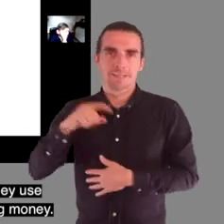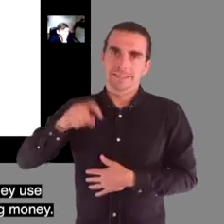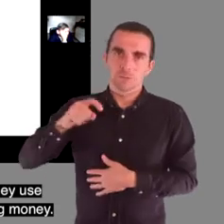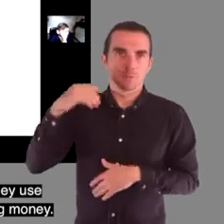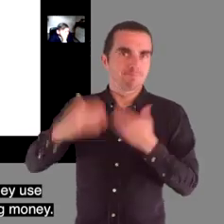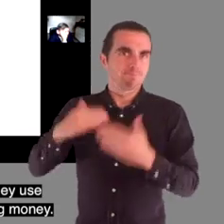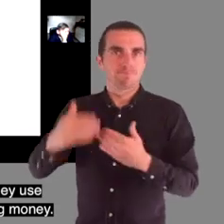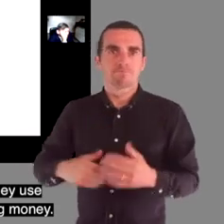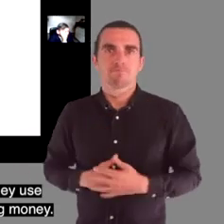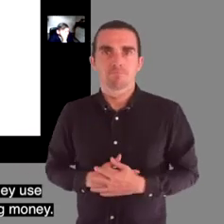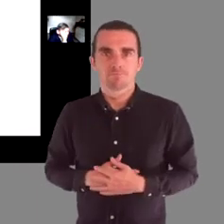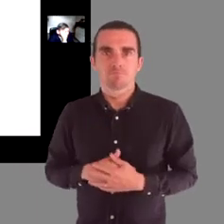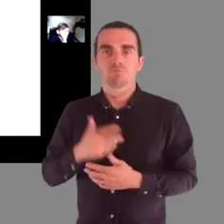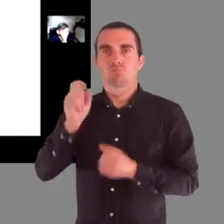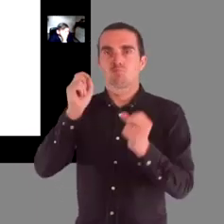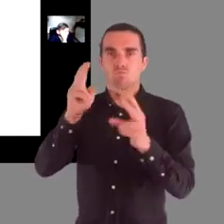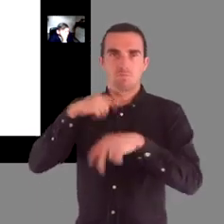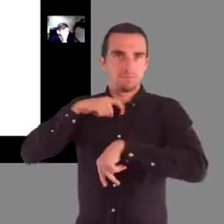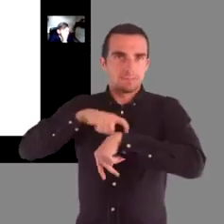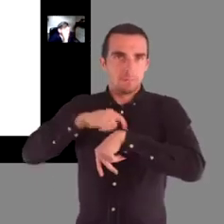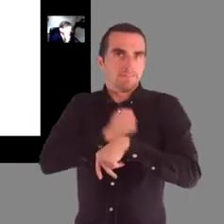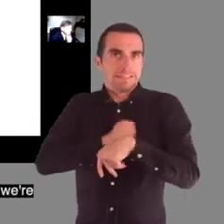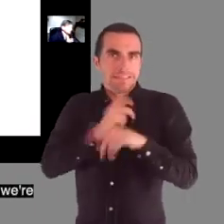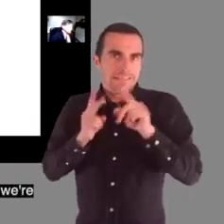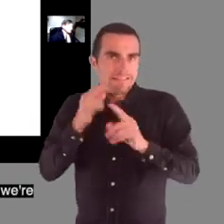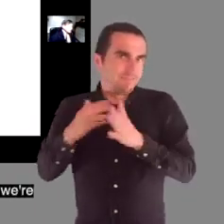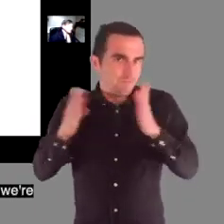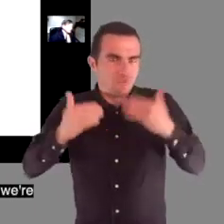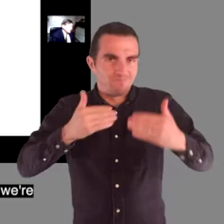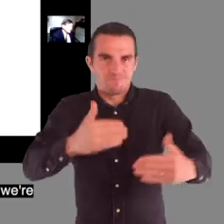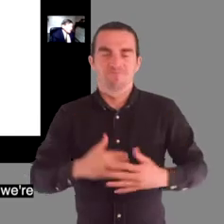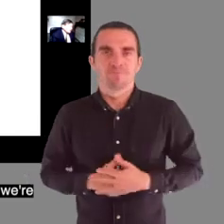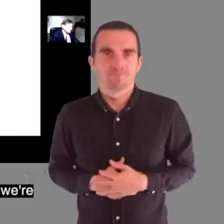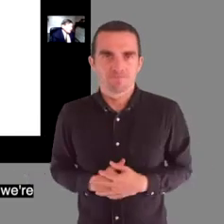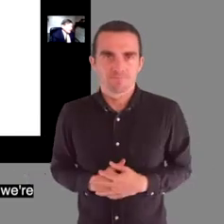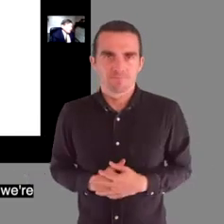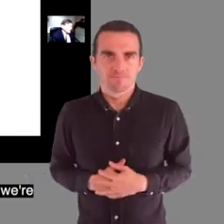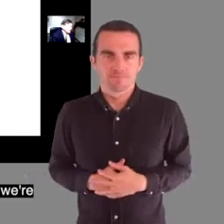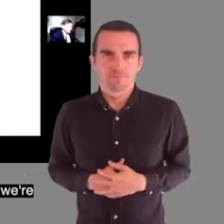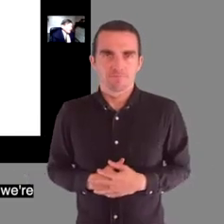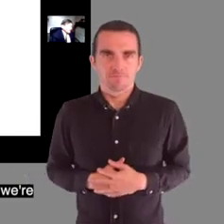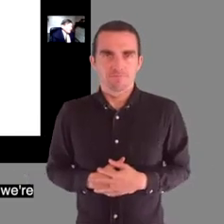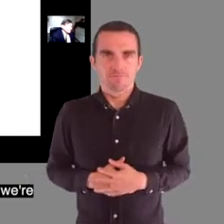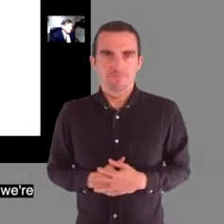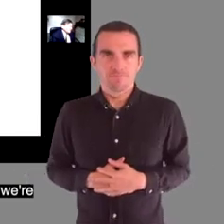their way of making money. Right. We need to talk as disabled. Okay, we'll move on. We're running out of